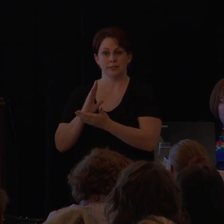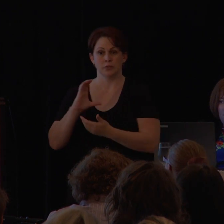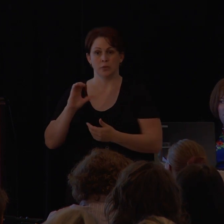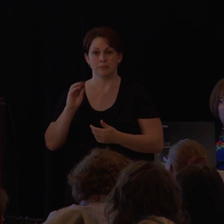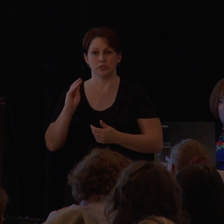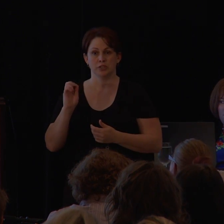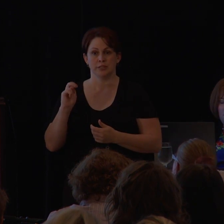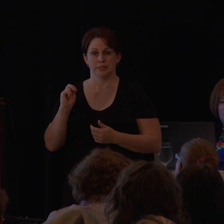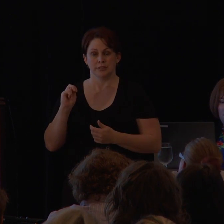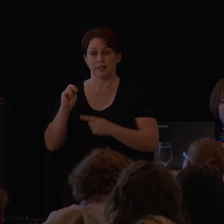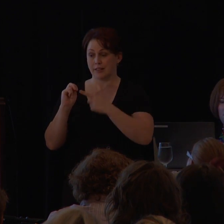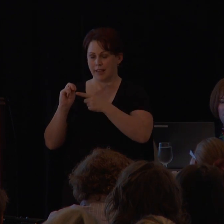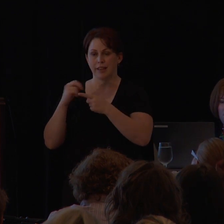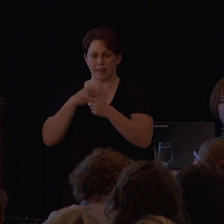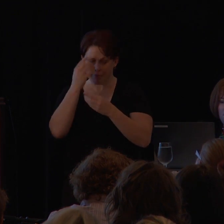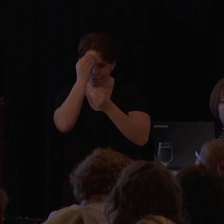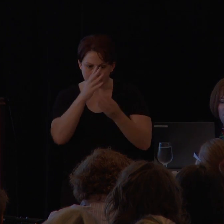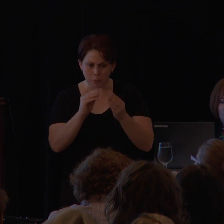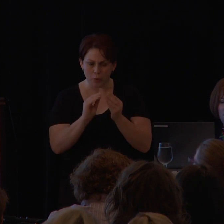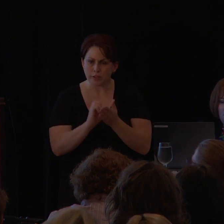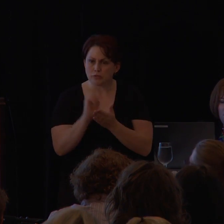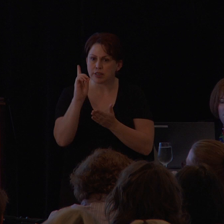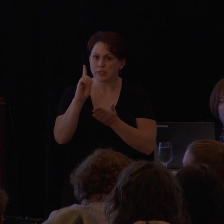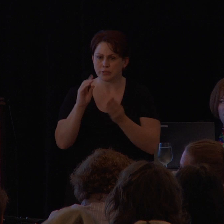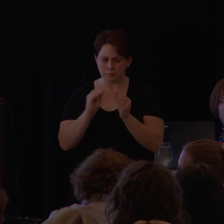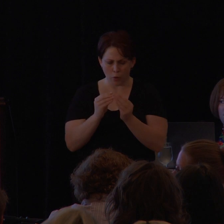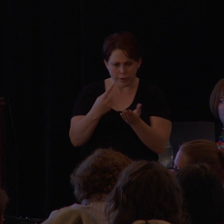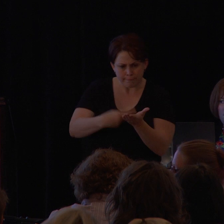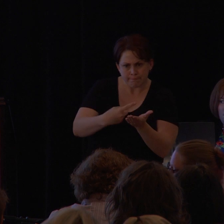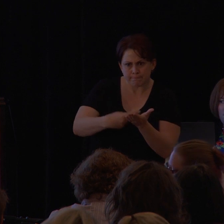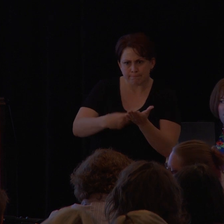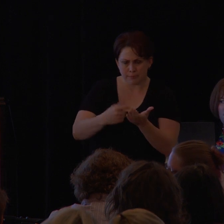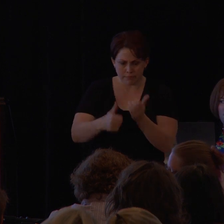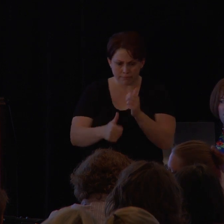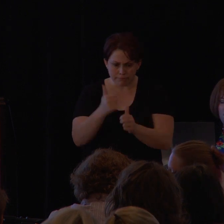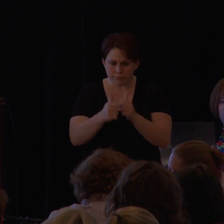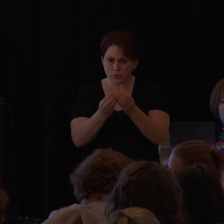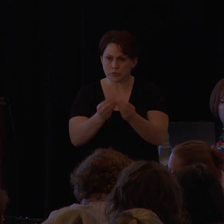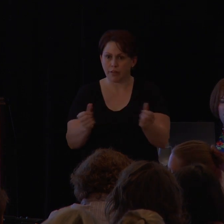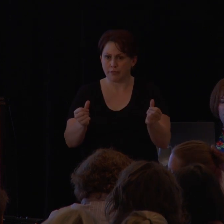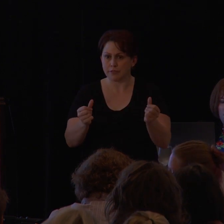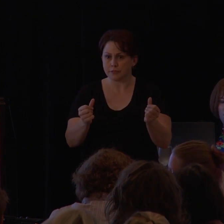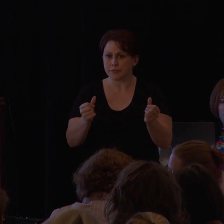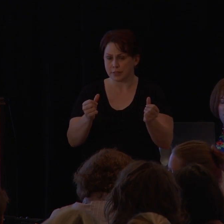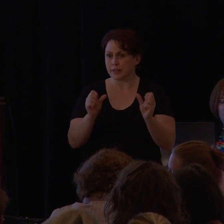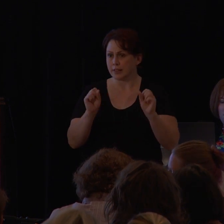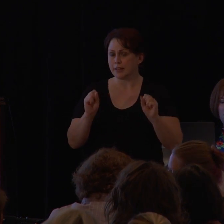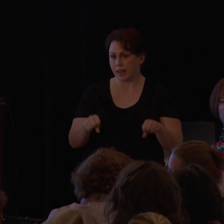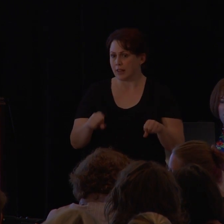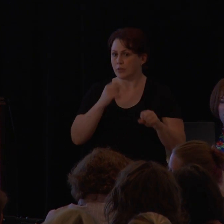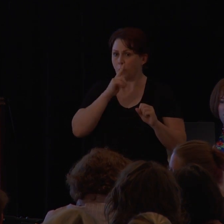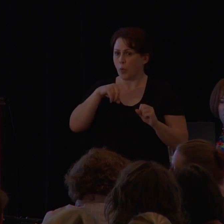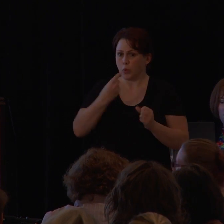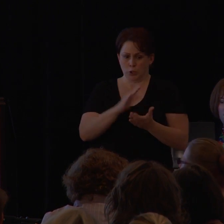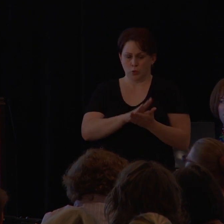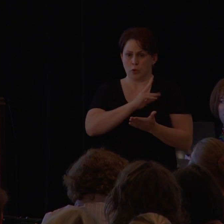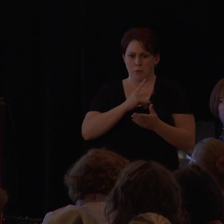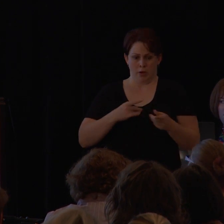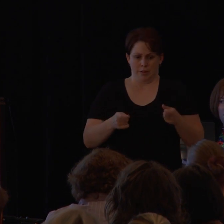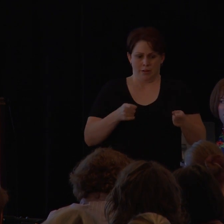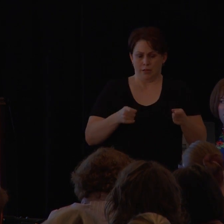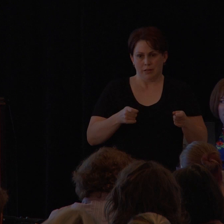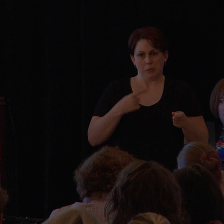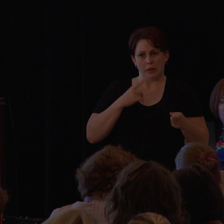they can educate, they can mediate, they can engage in restorative approaches. In an extreme case, they can investigate and lay a complaint.